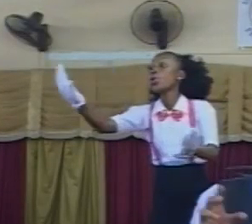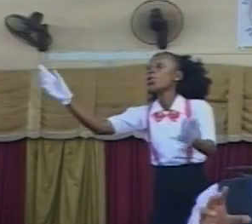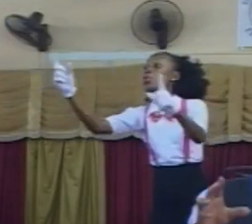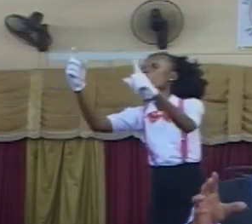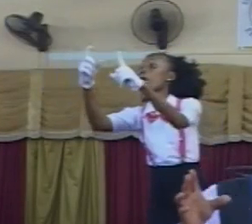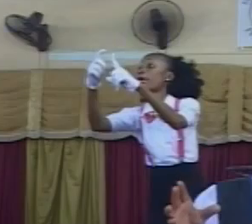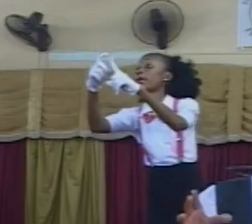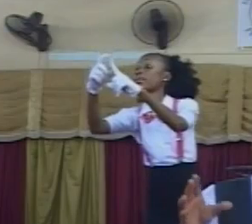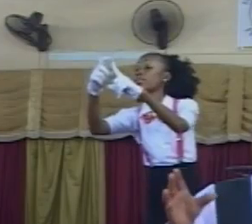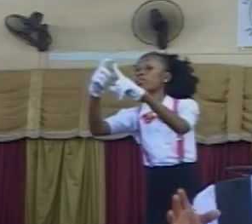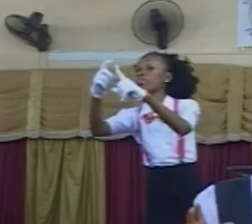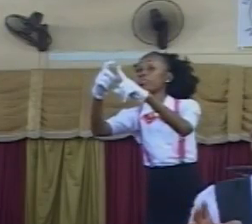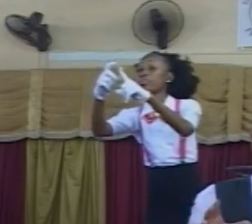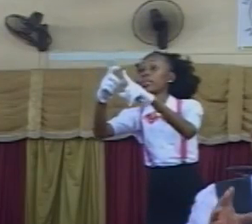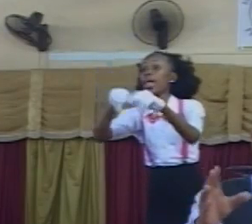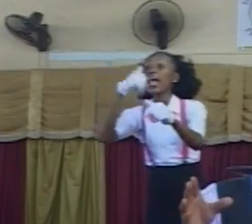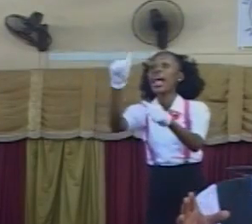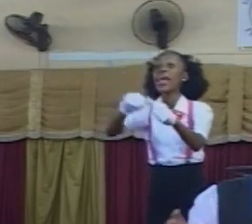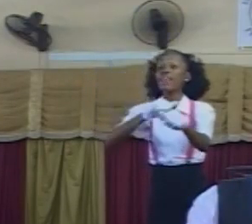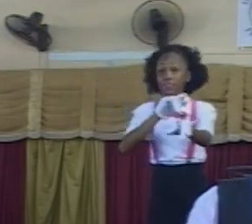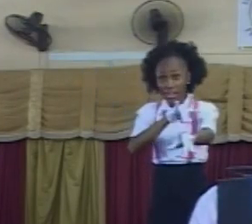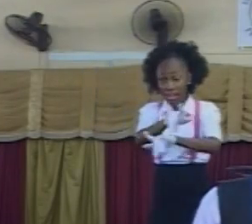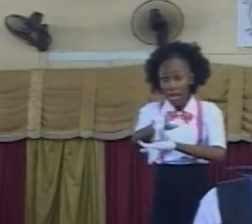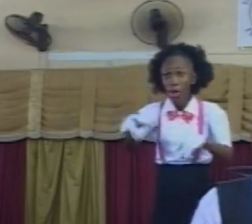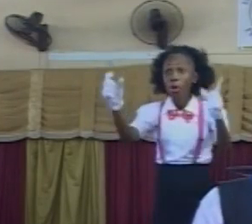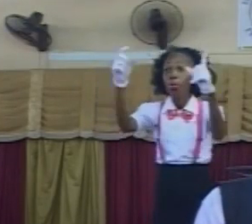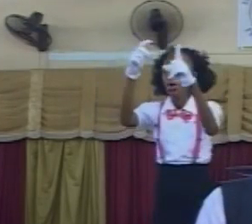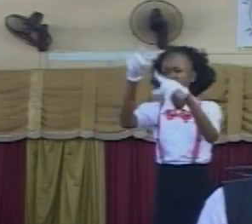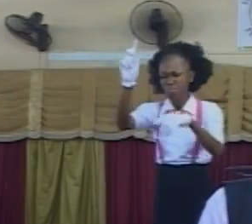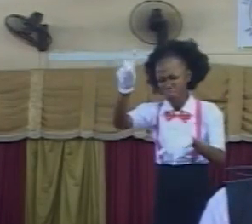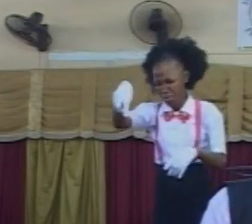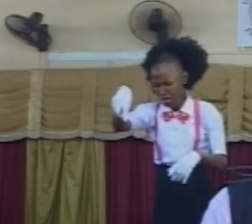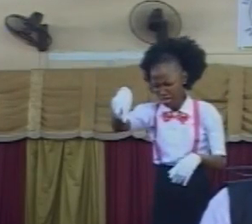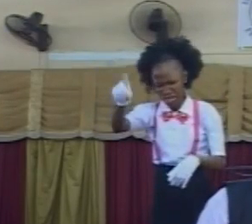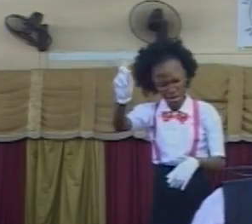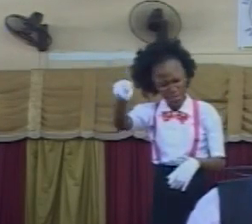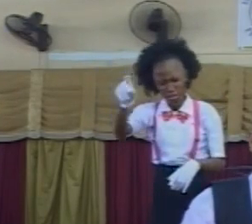Because every idle, careless, unproductive word has to be accounted for.